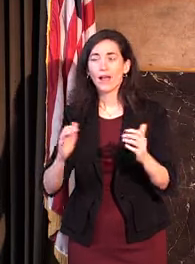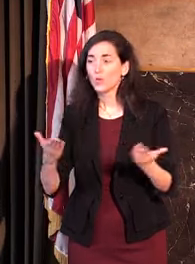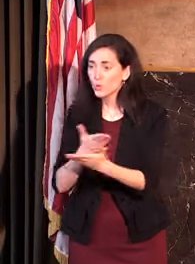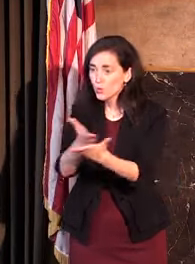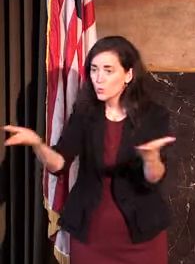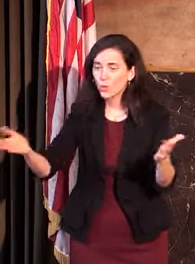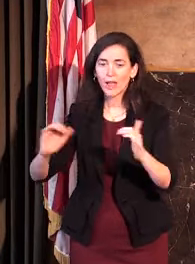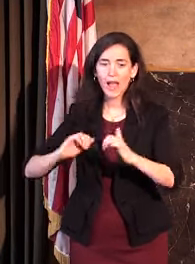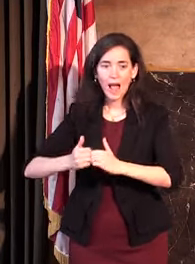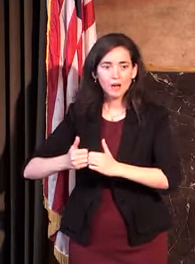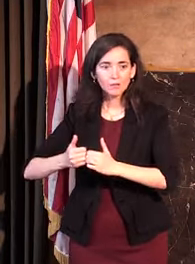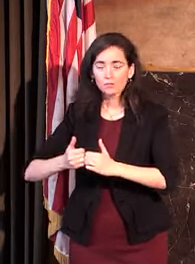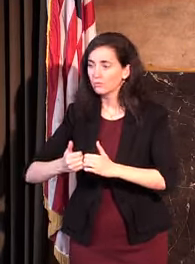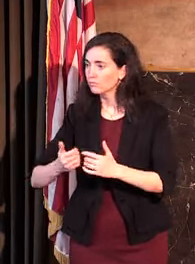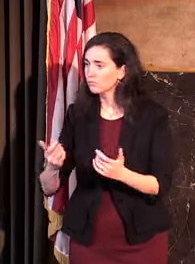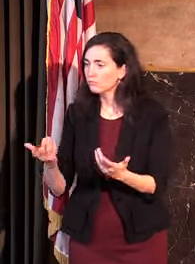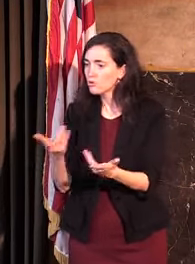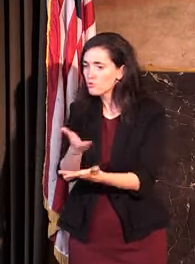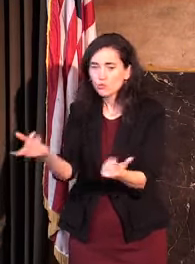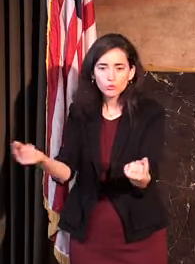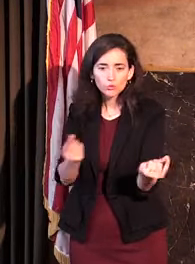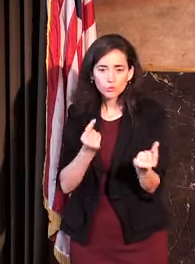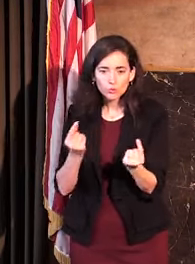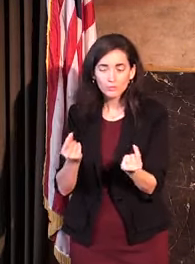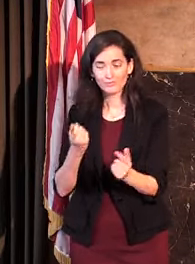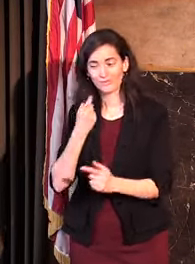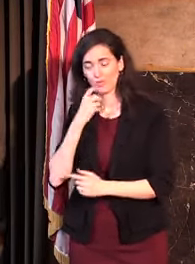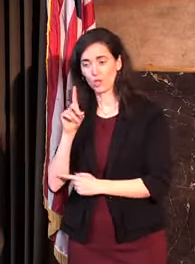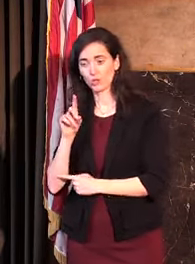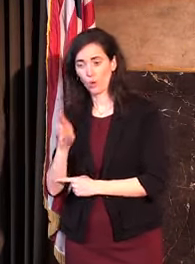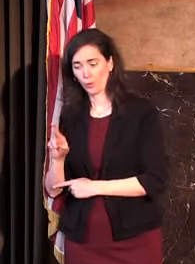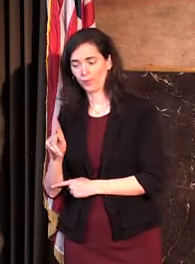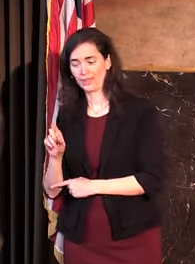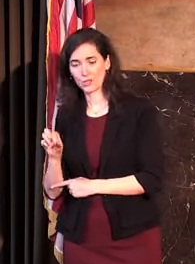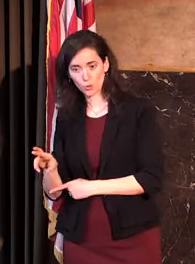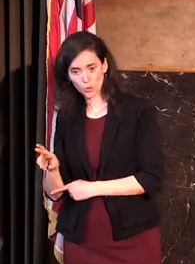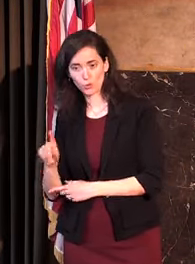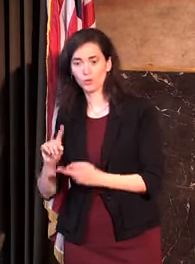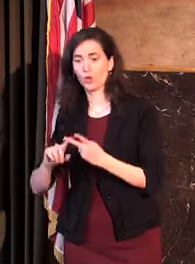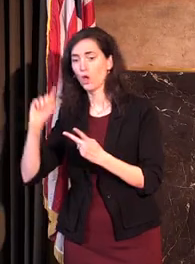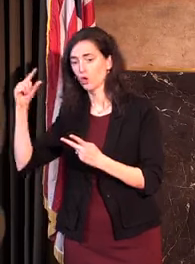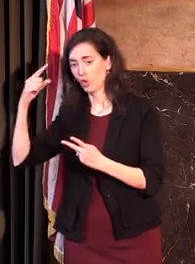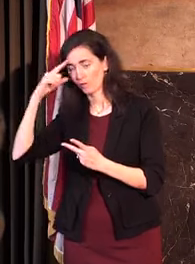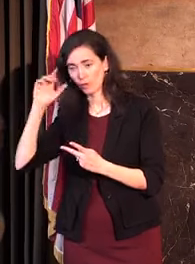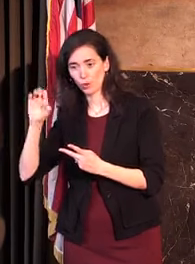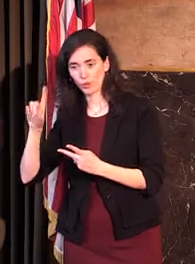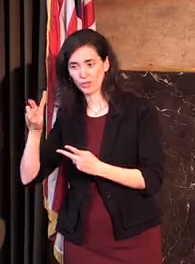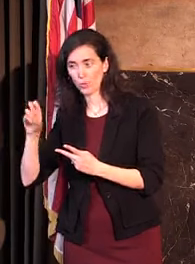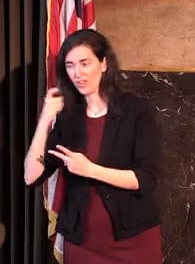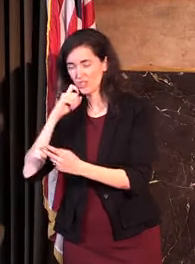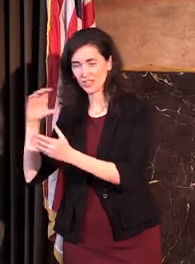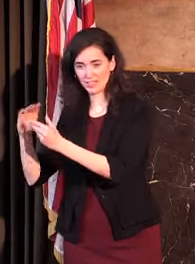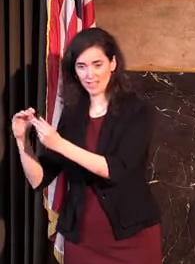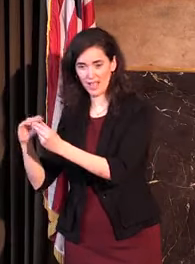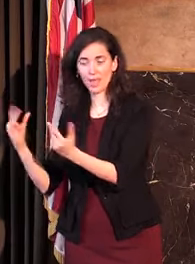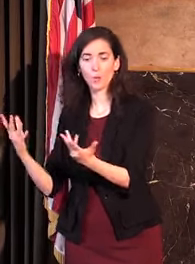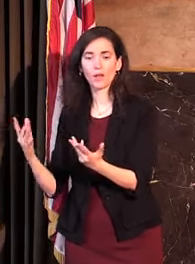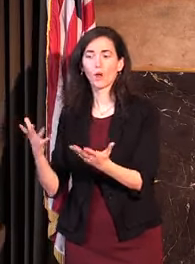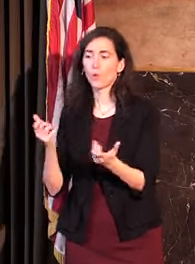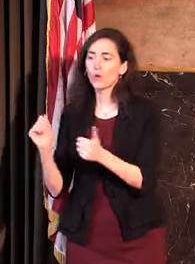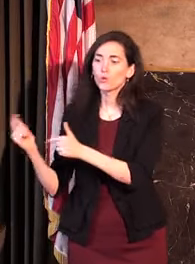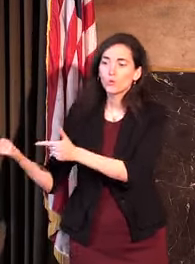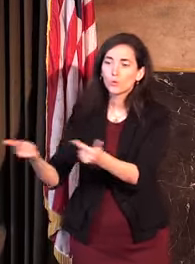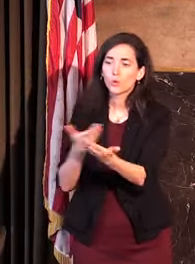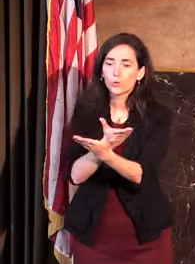As Dr. Cantors and Governor Edwards has said, we wanted you all to stay safe. And one of the best tools we